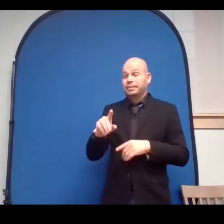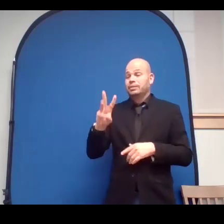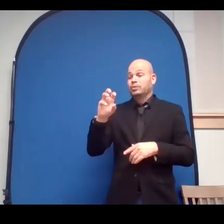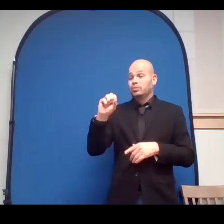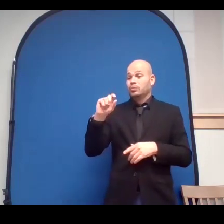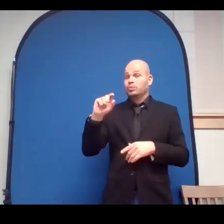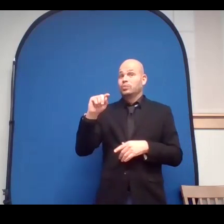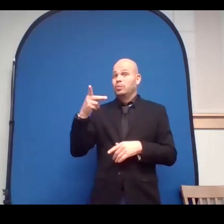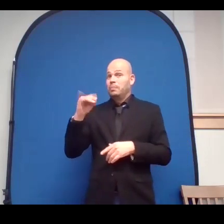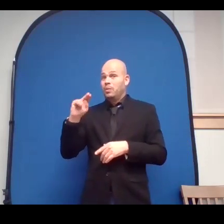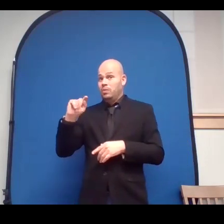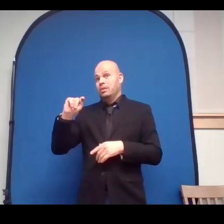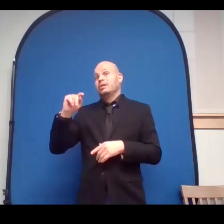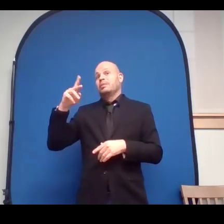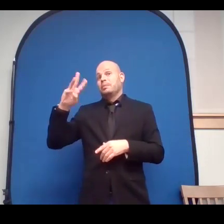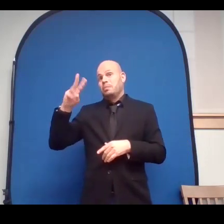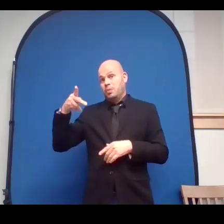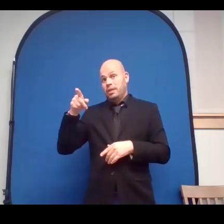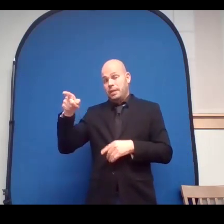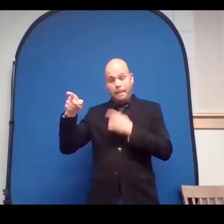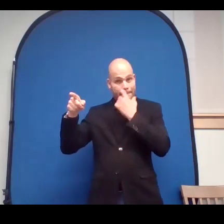outside of a conversation with